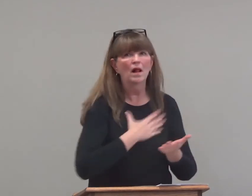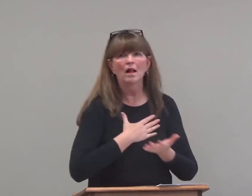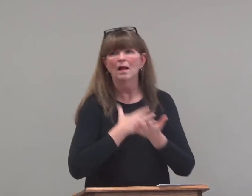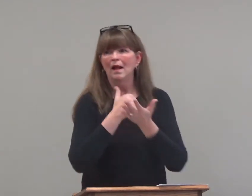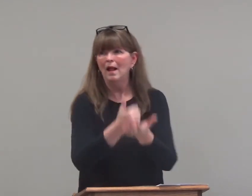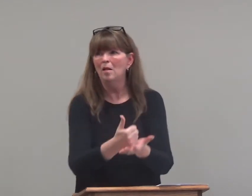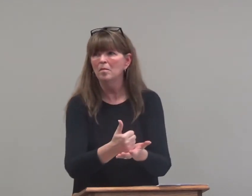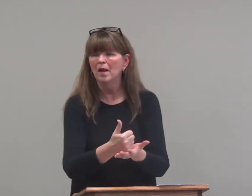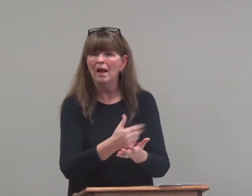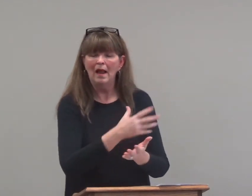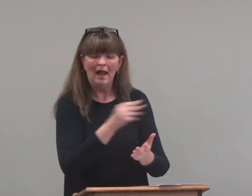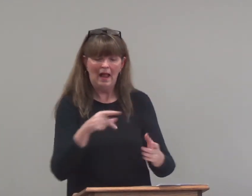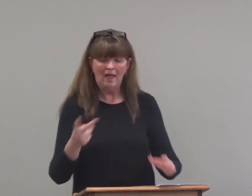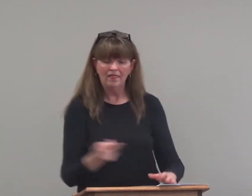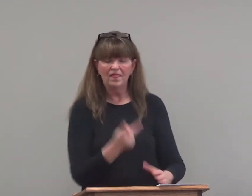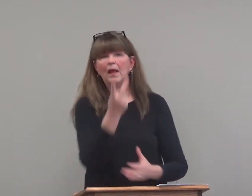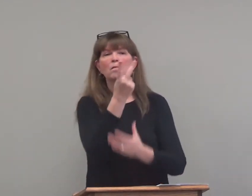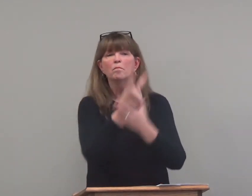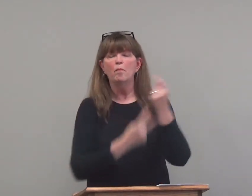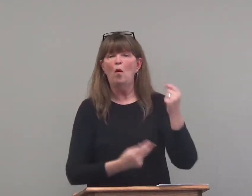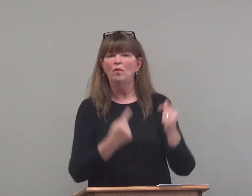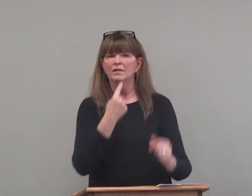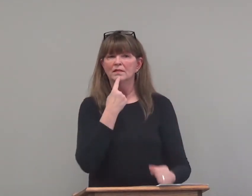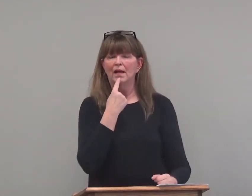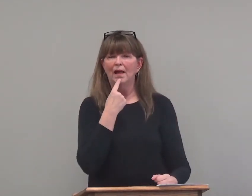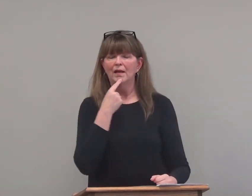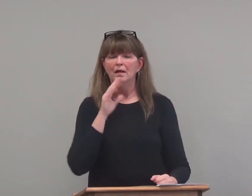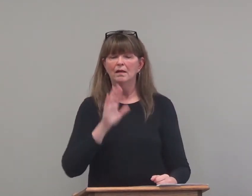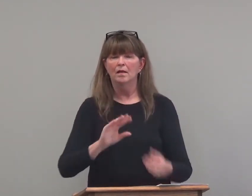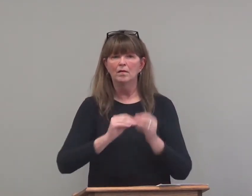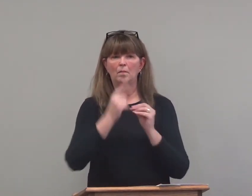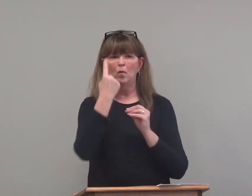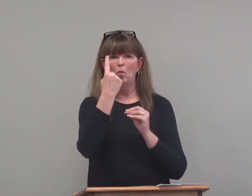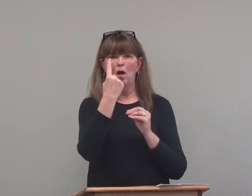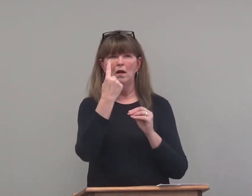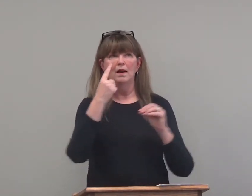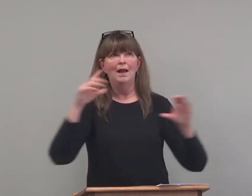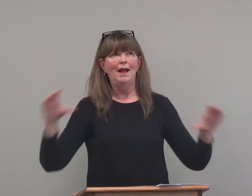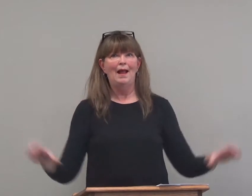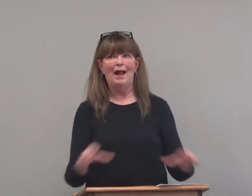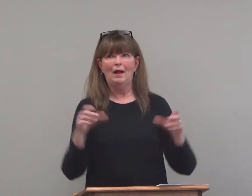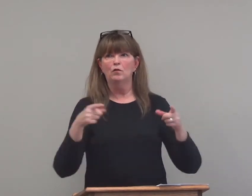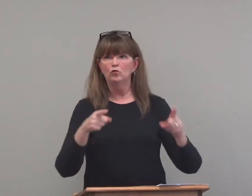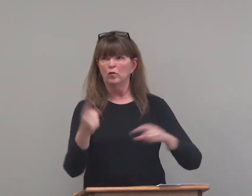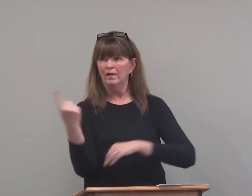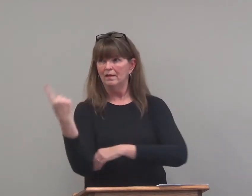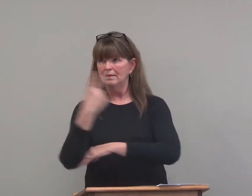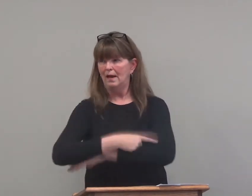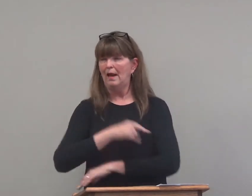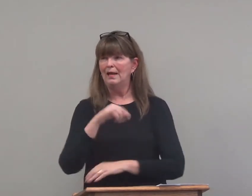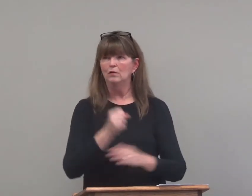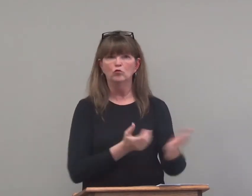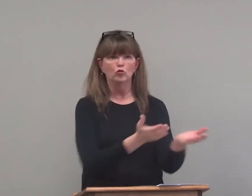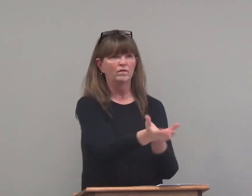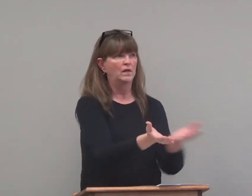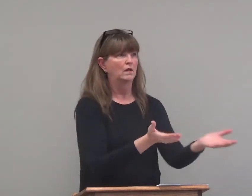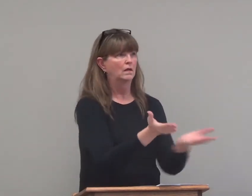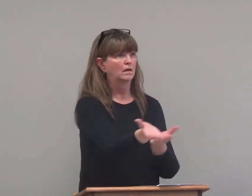You get touched and you help. And both the Dalai Lama and Desmond Tutu said,